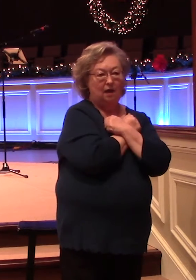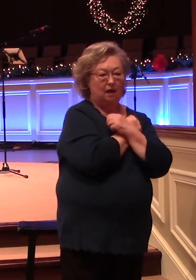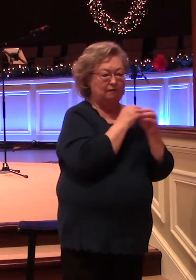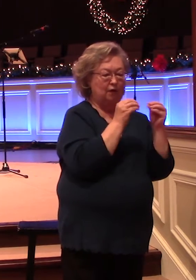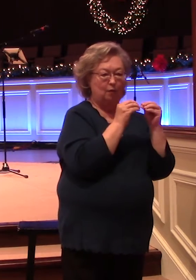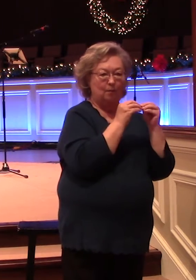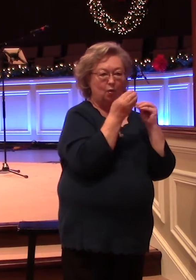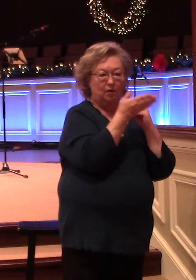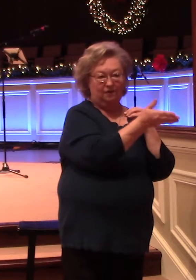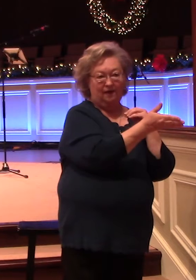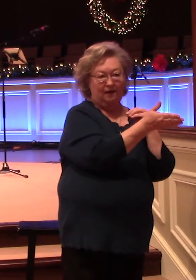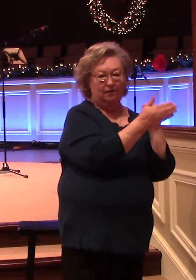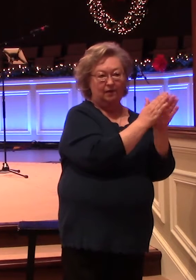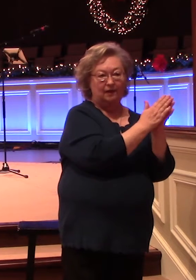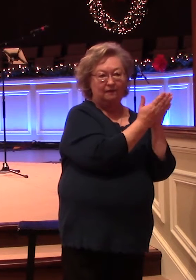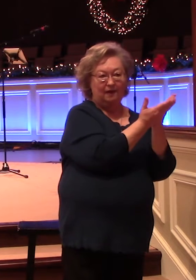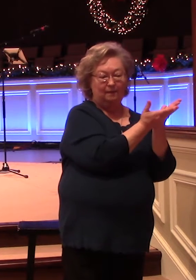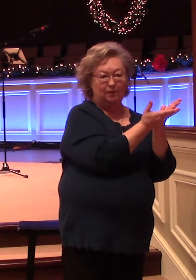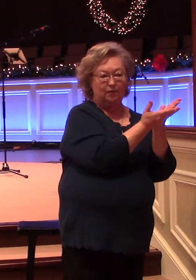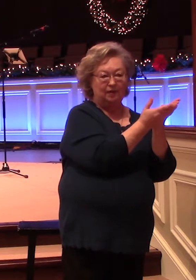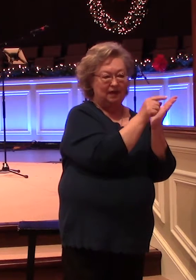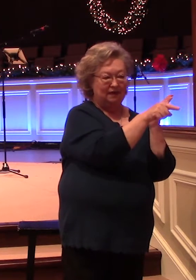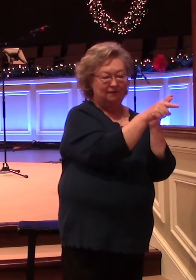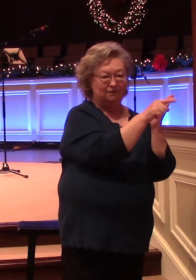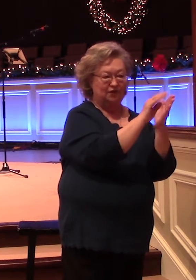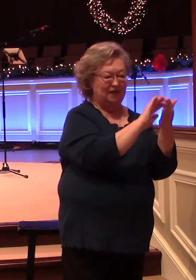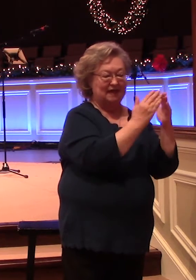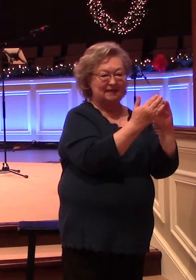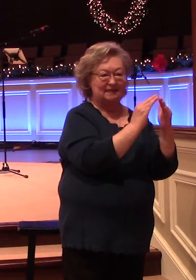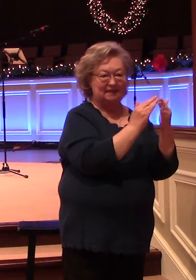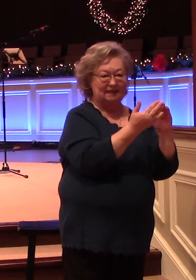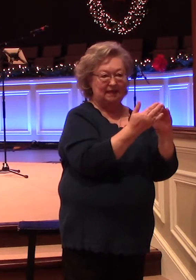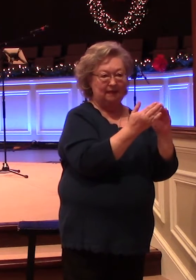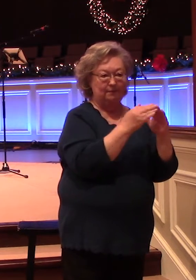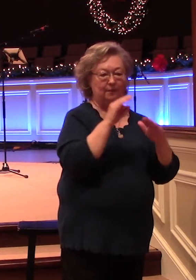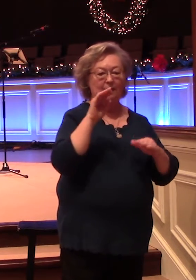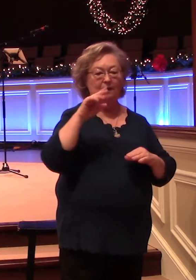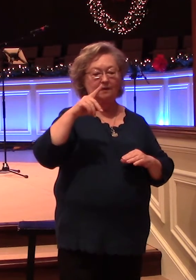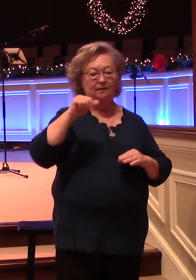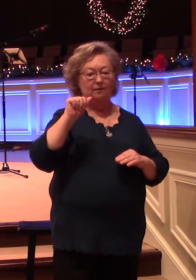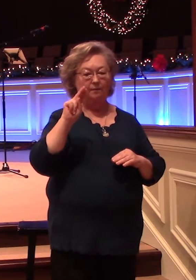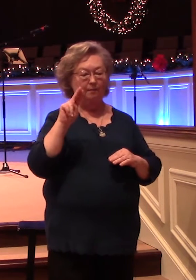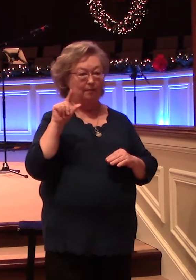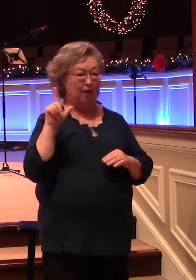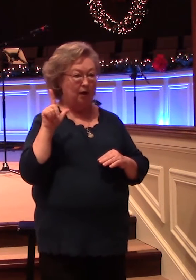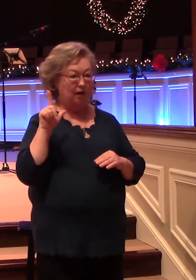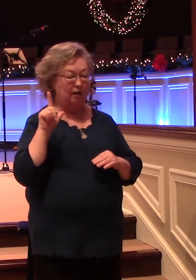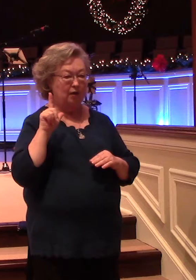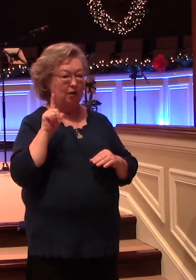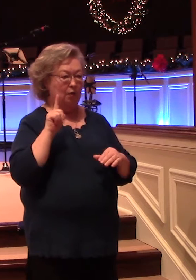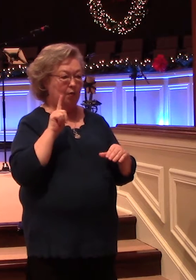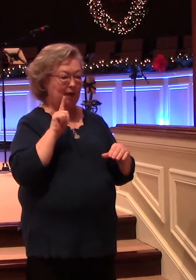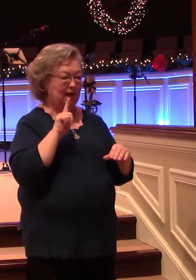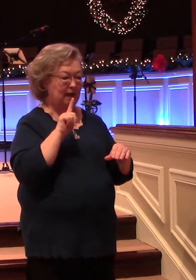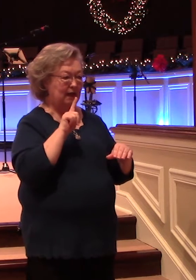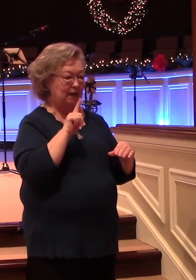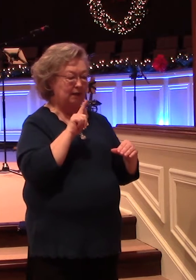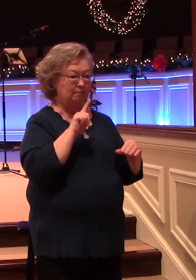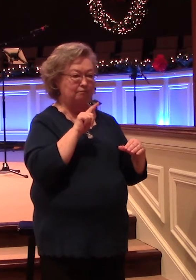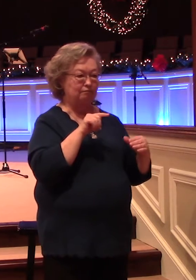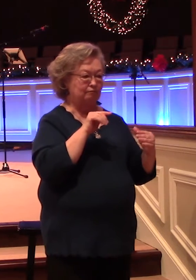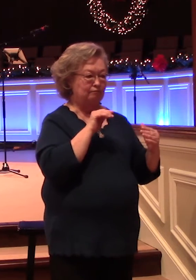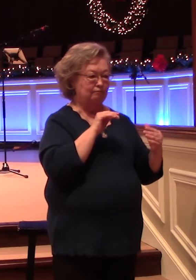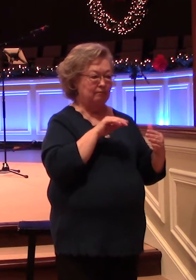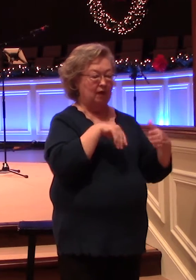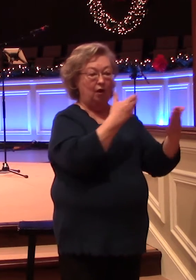in that city when Paul arrived there, and there was a mutual interpenetrating of a focus on the love of God.